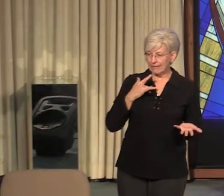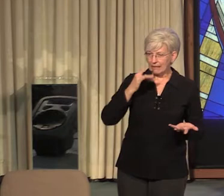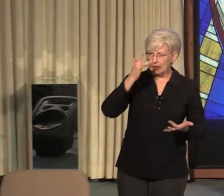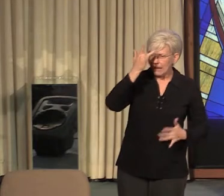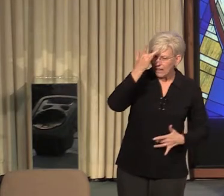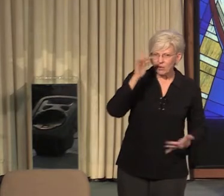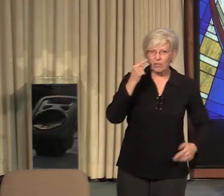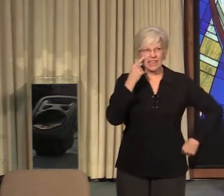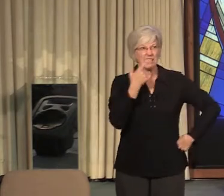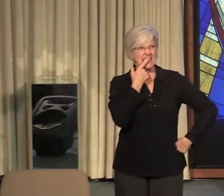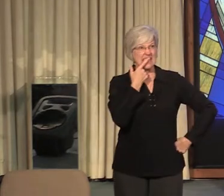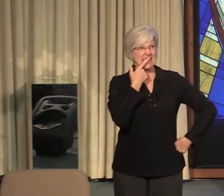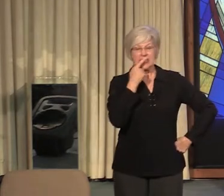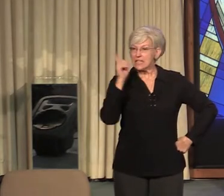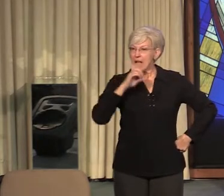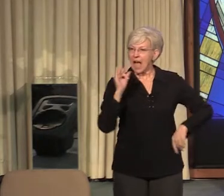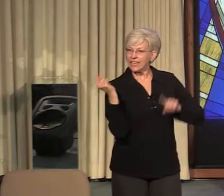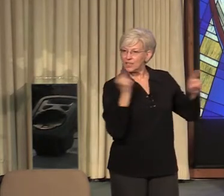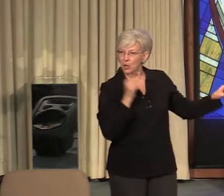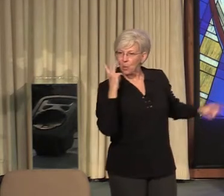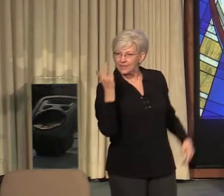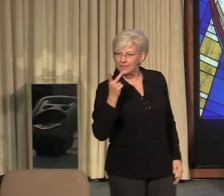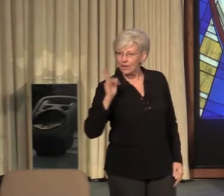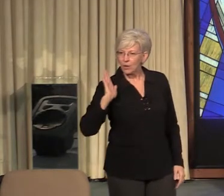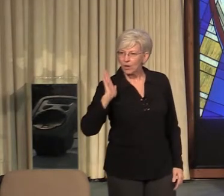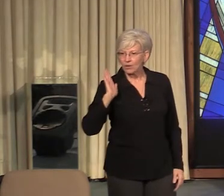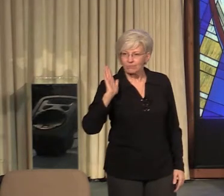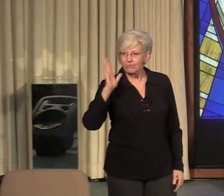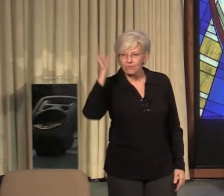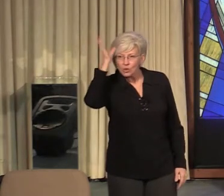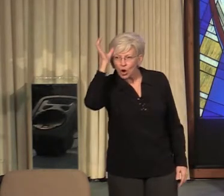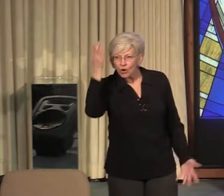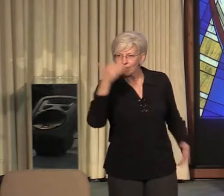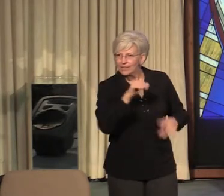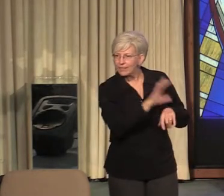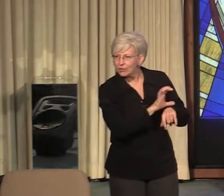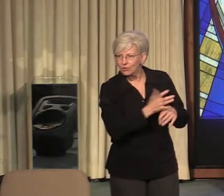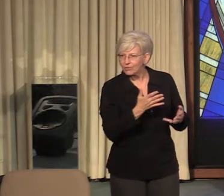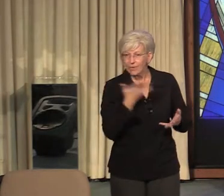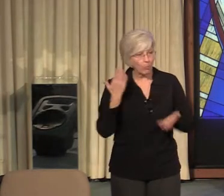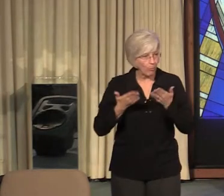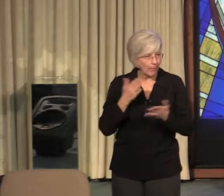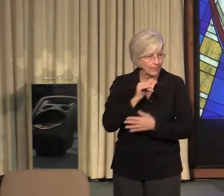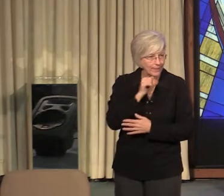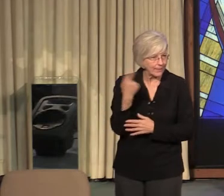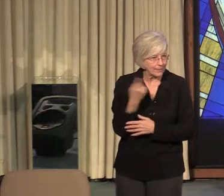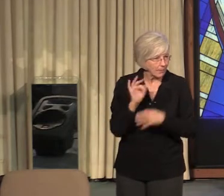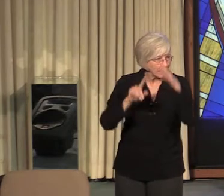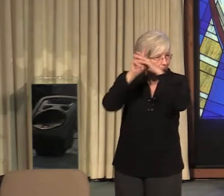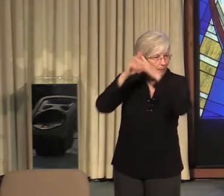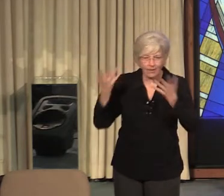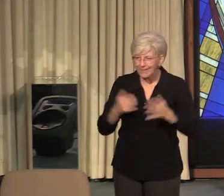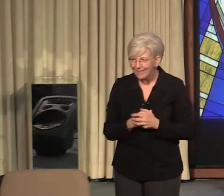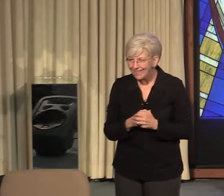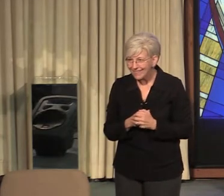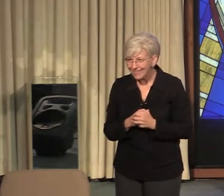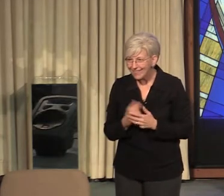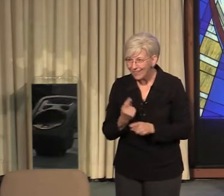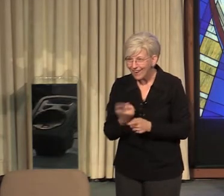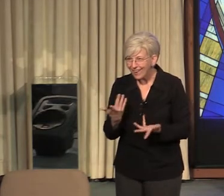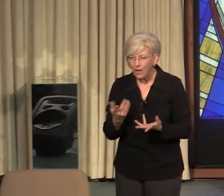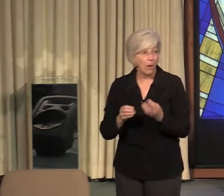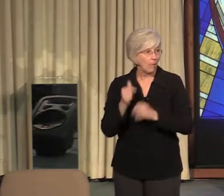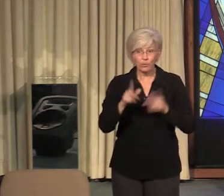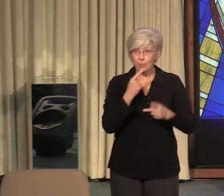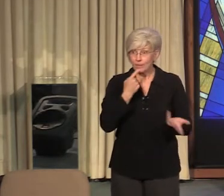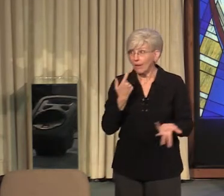thinks, gee, I need to go see Reverend Charles down at the church. Probably not a thought that crosses your mind. You know? Most of us